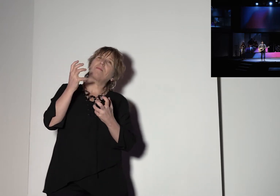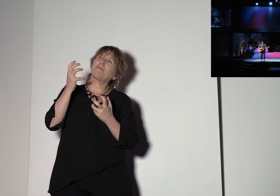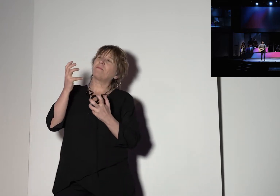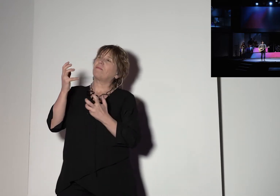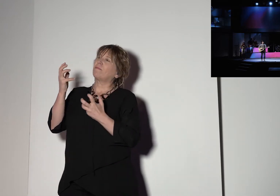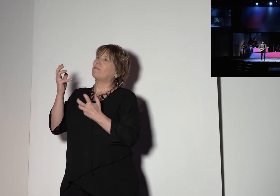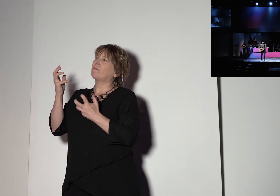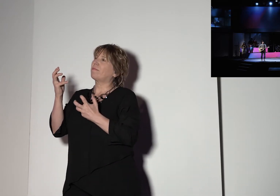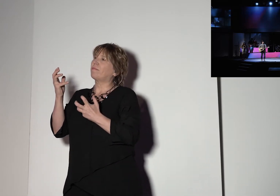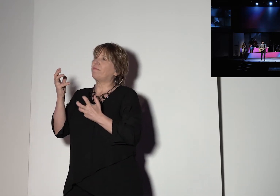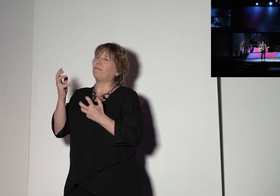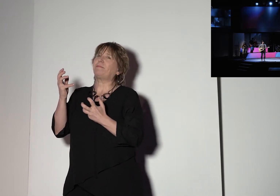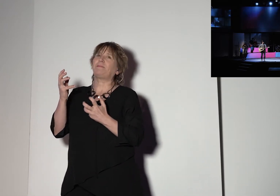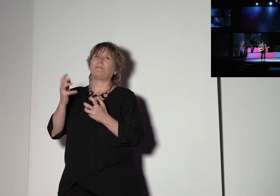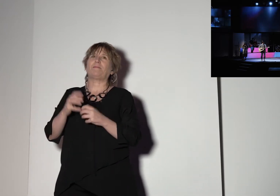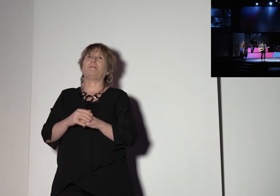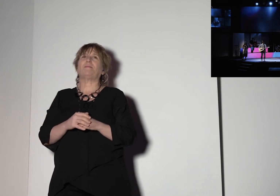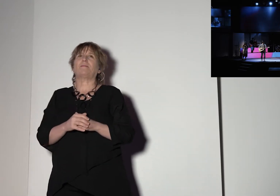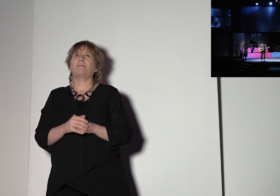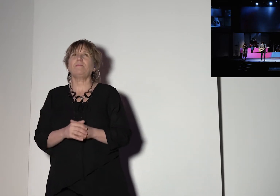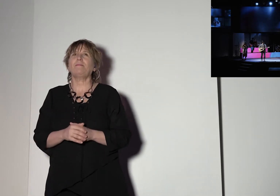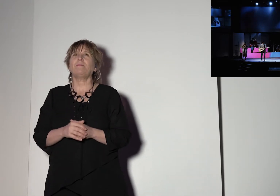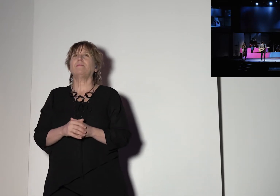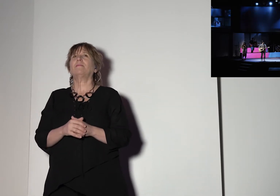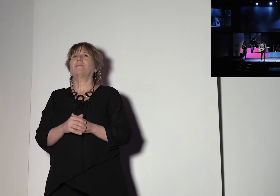A touch of heaven.